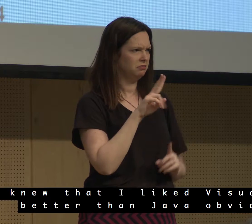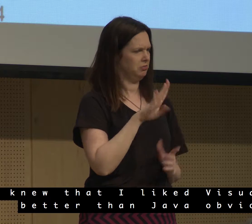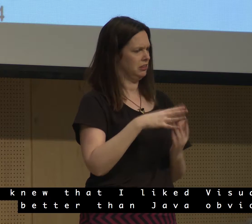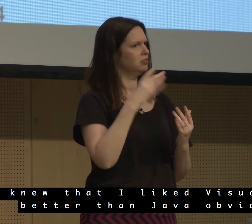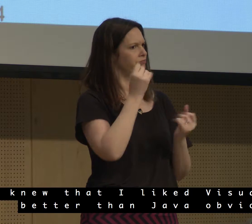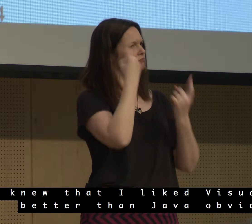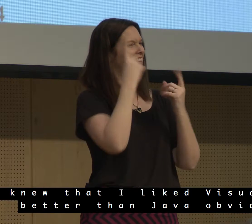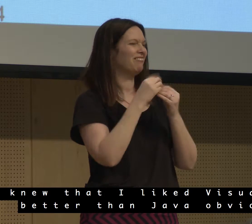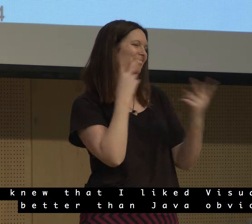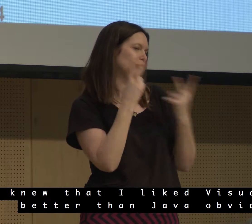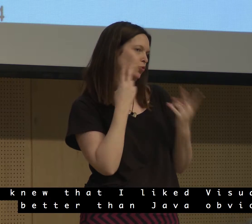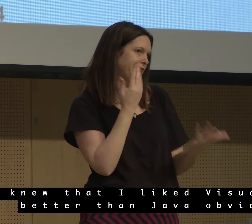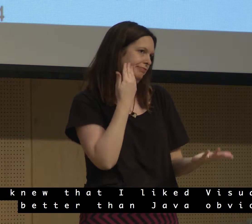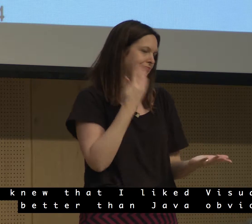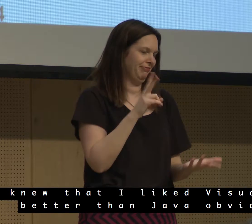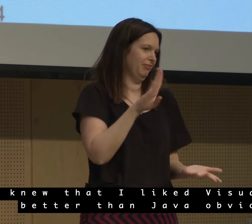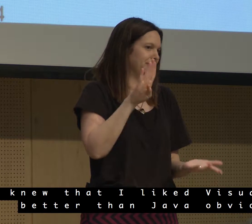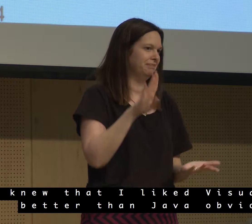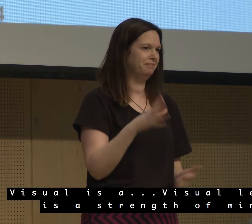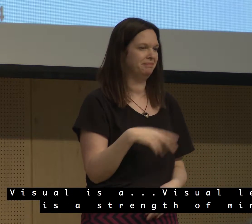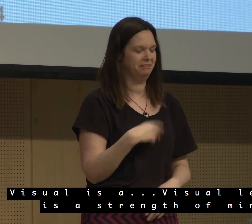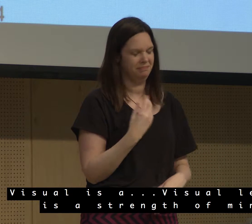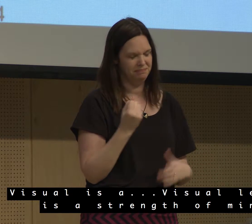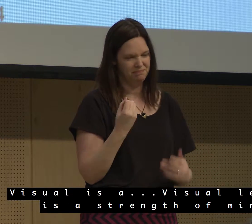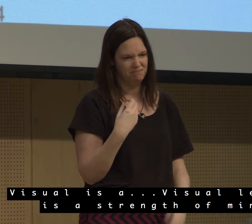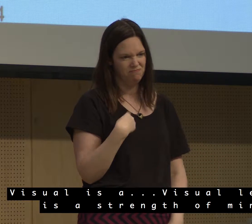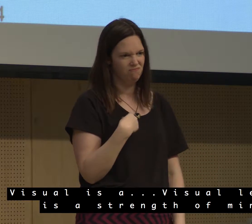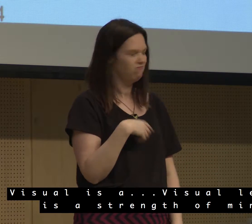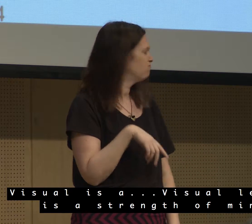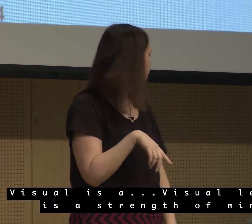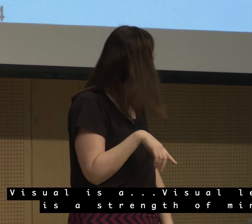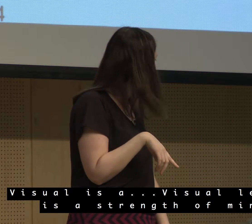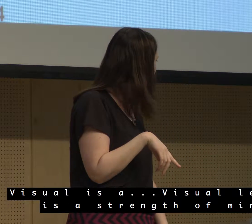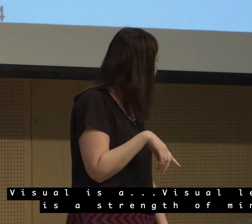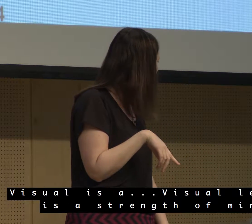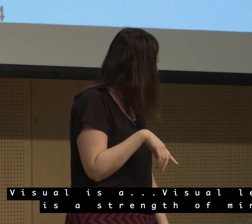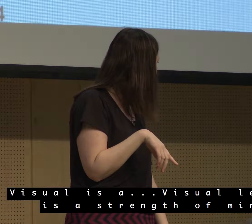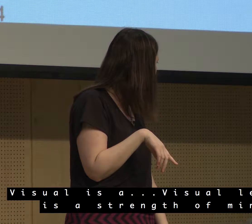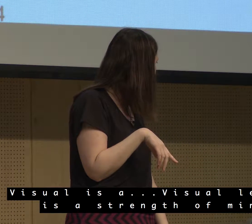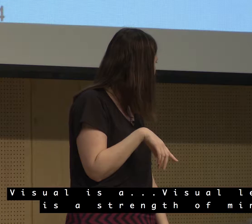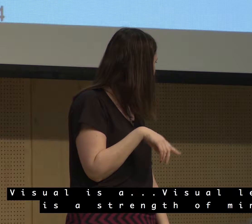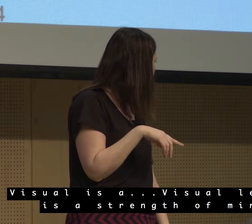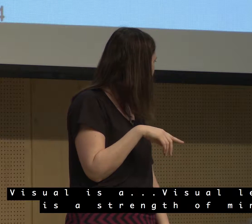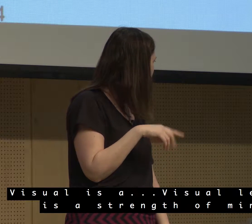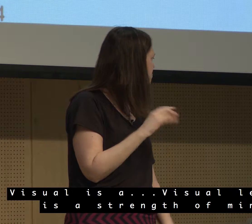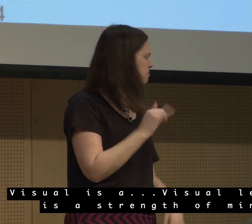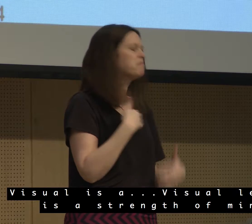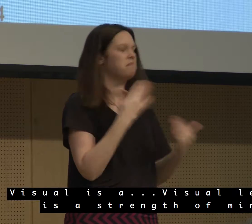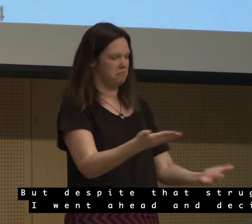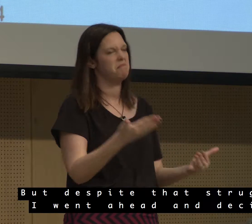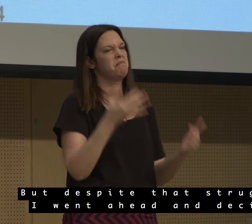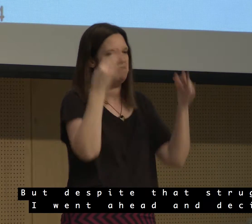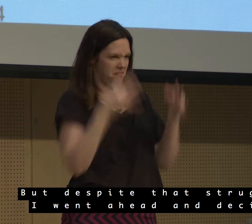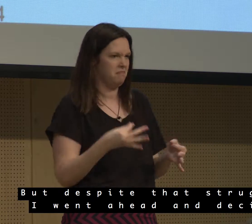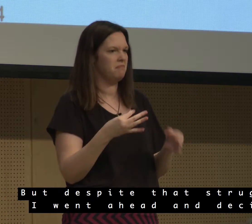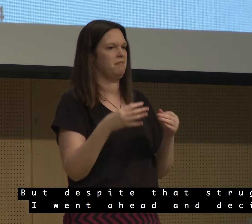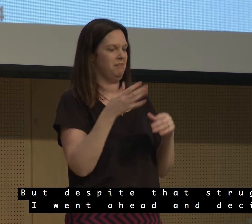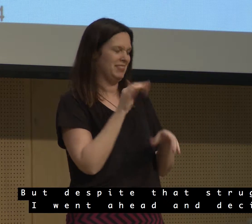Visual Basic better than Java, obviously. Visual learning is a strength of mine. But